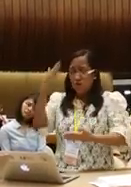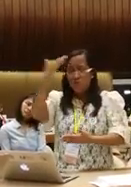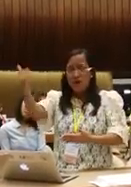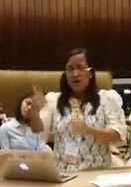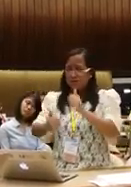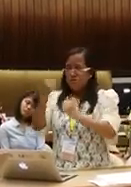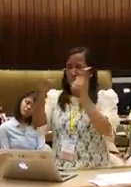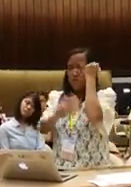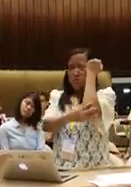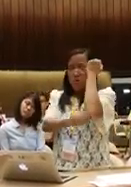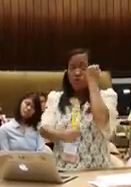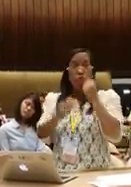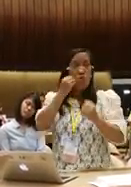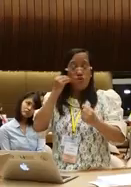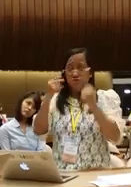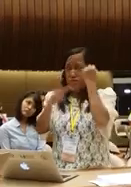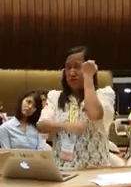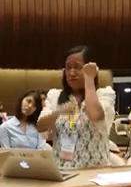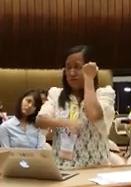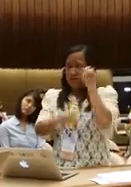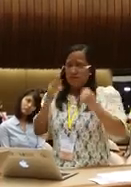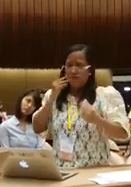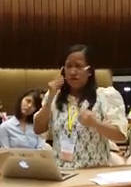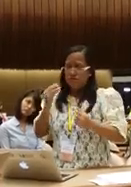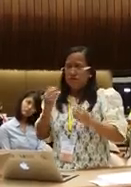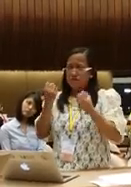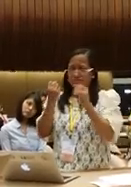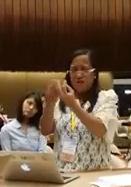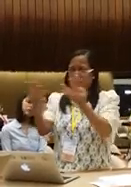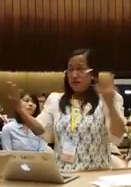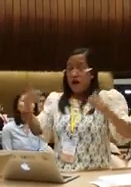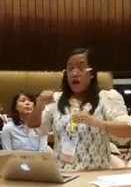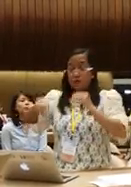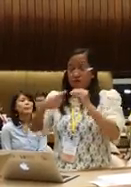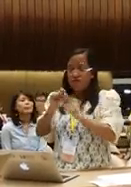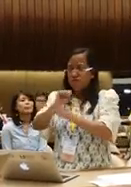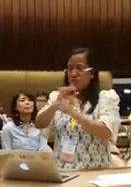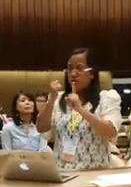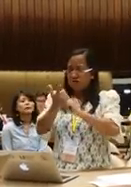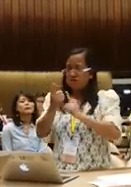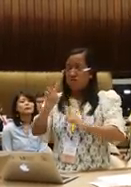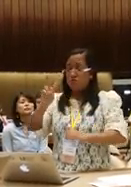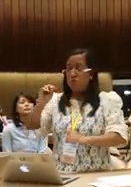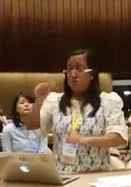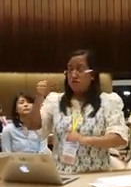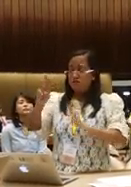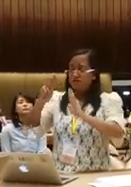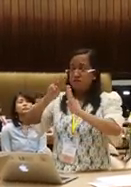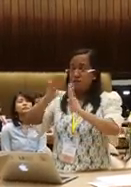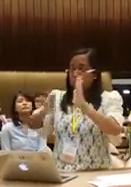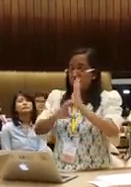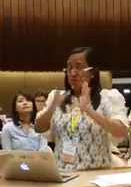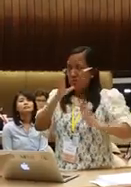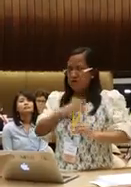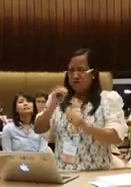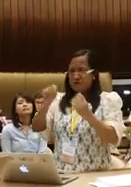most marginalized women because most of us are poor, live in rural areas, and face multiple barriers. The 2010 Magna Carta of Women